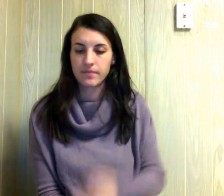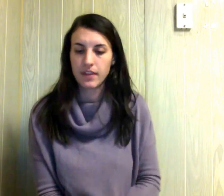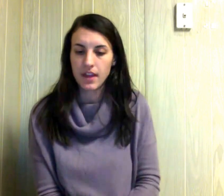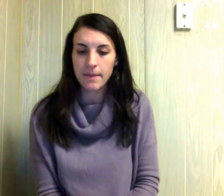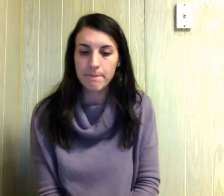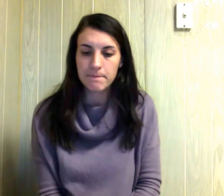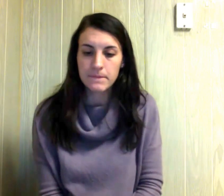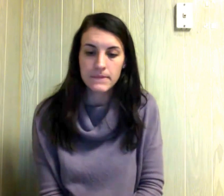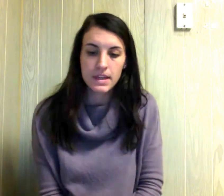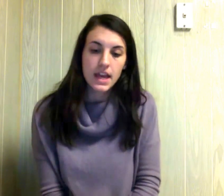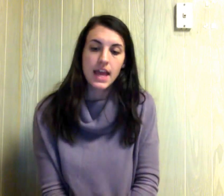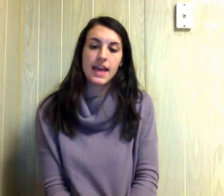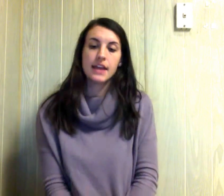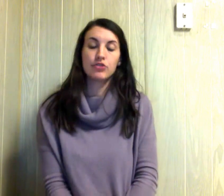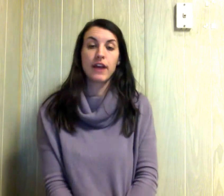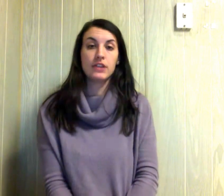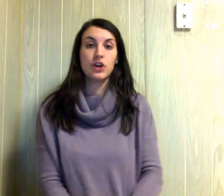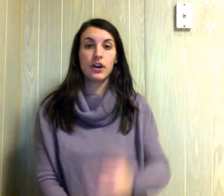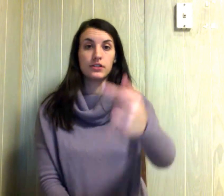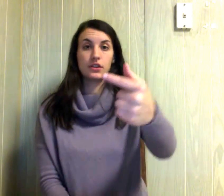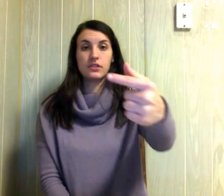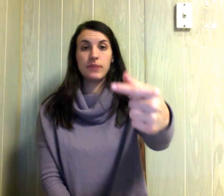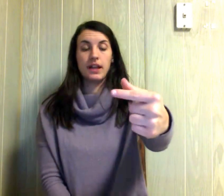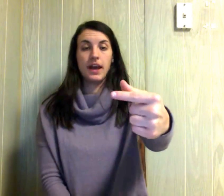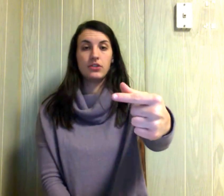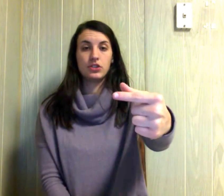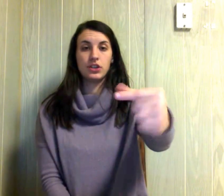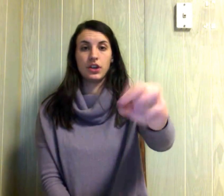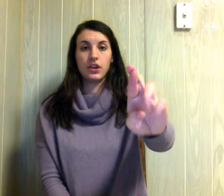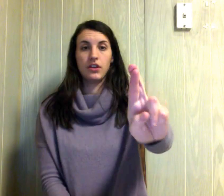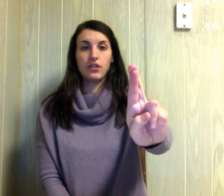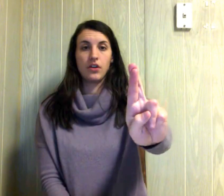Okay. And granddaughter, so spell it out. Grand.